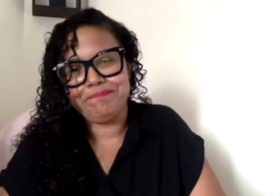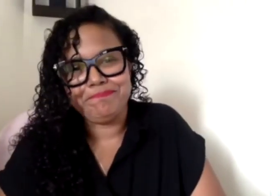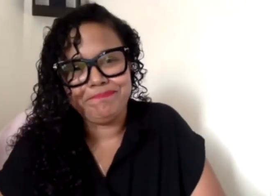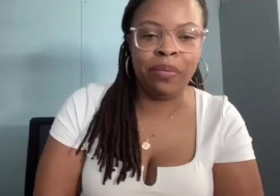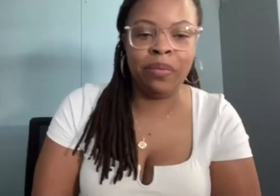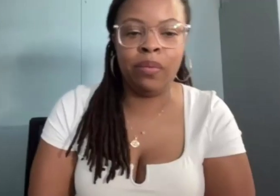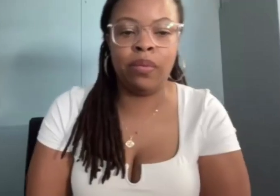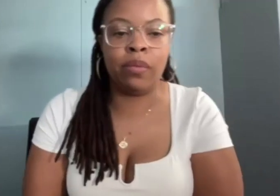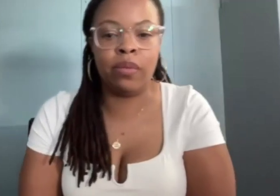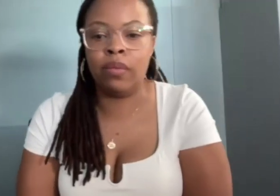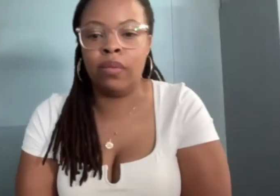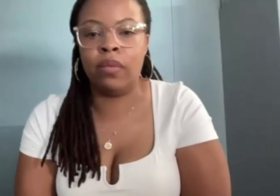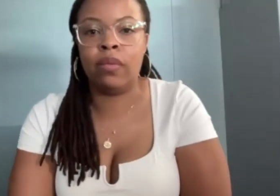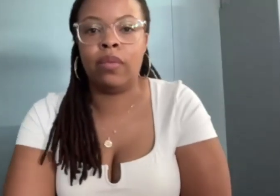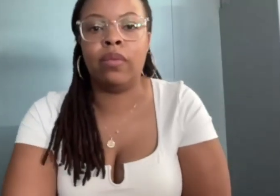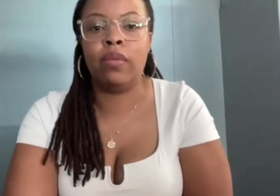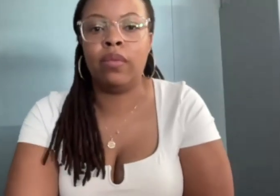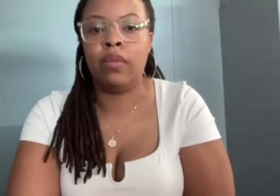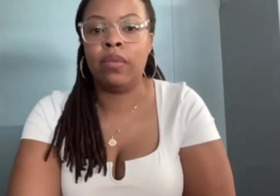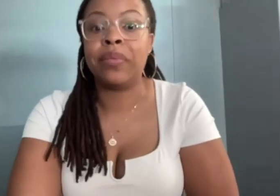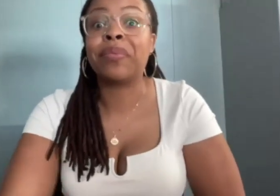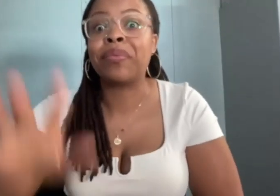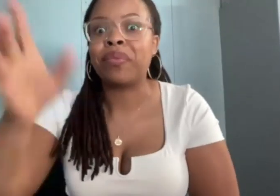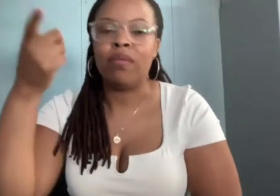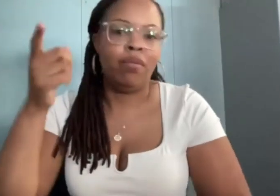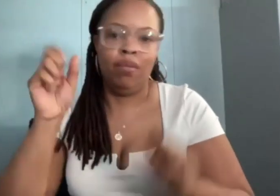consider and how we can apply them in the classroom.